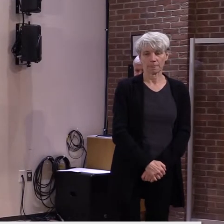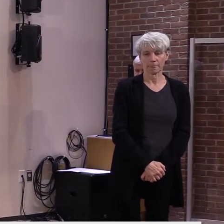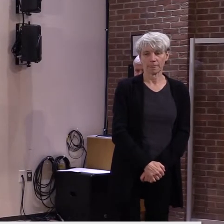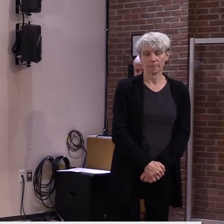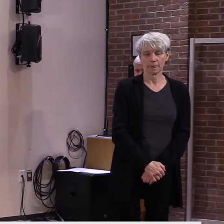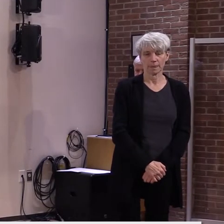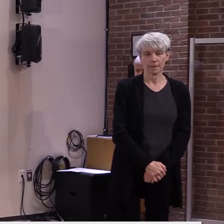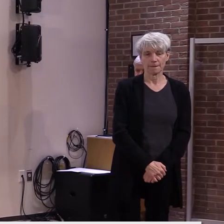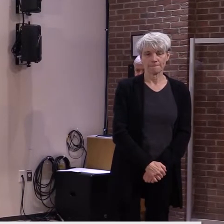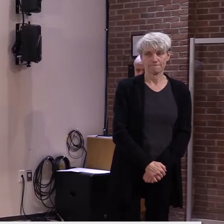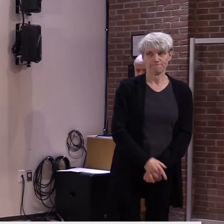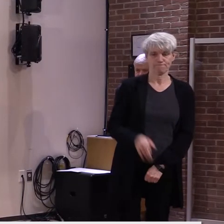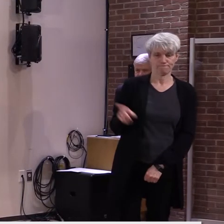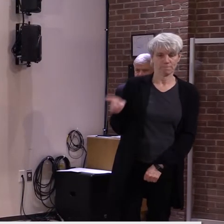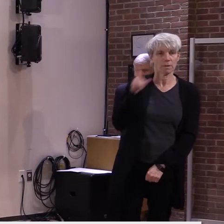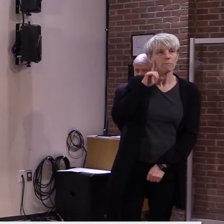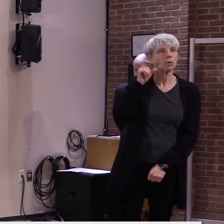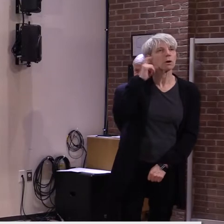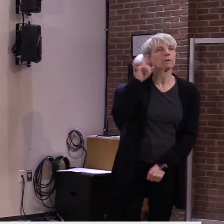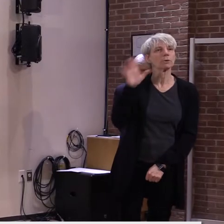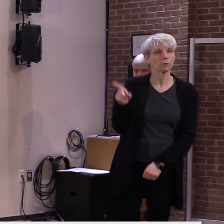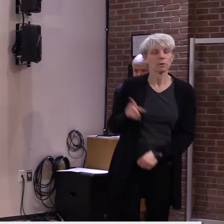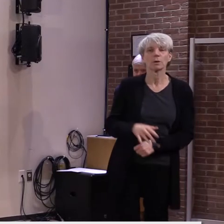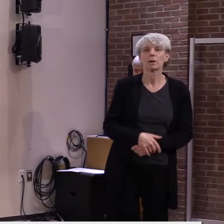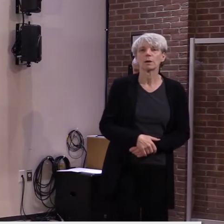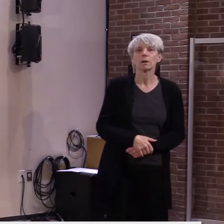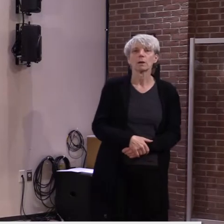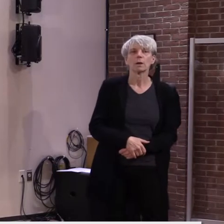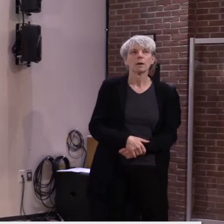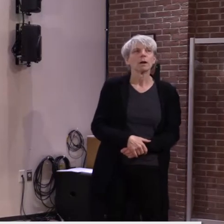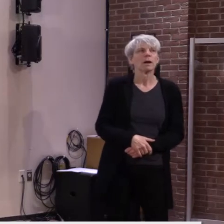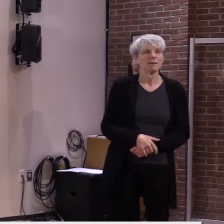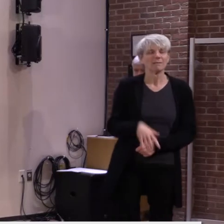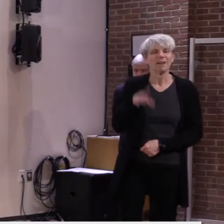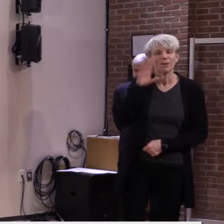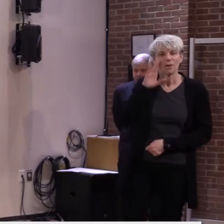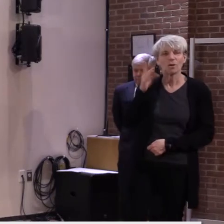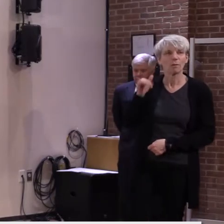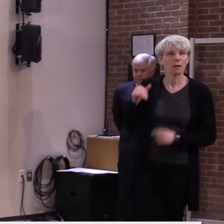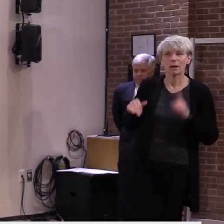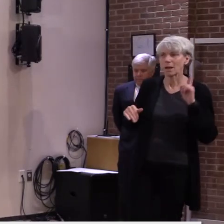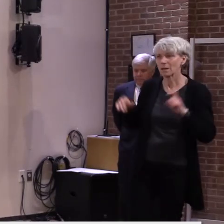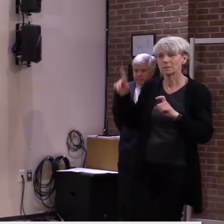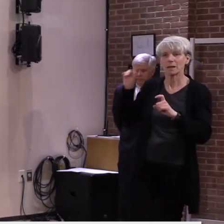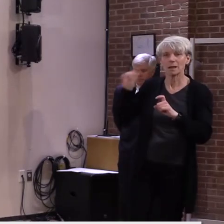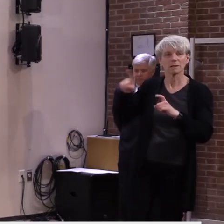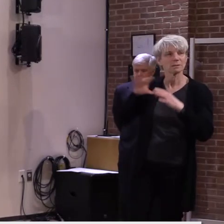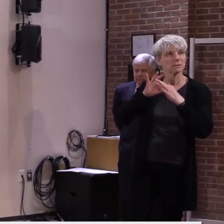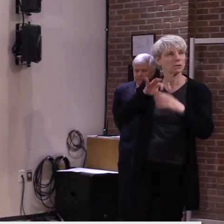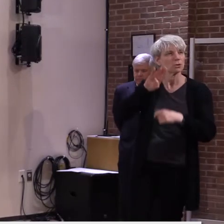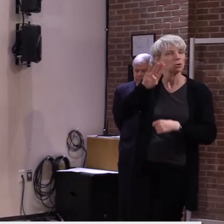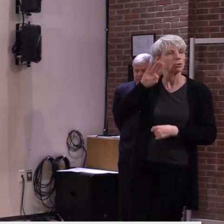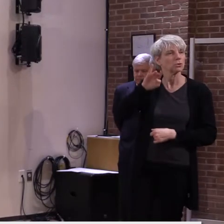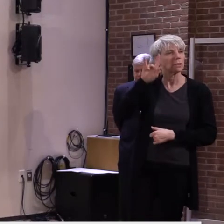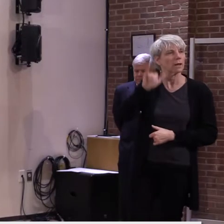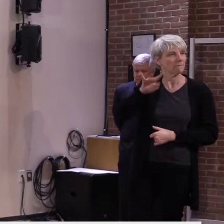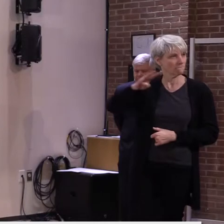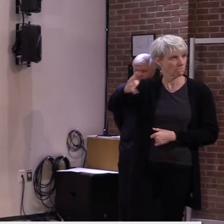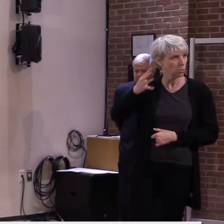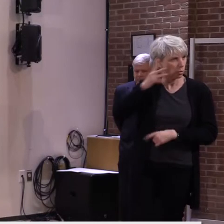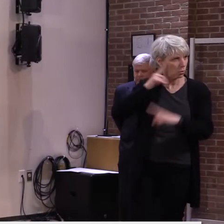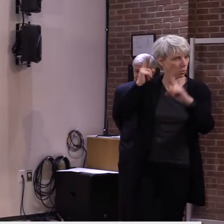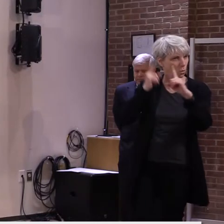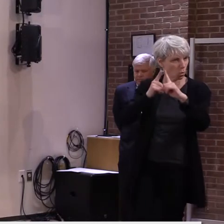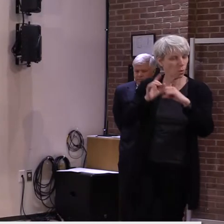This is for the governor. I know that you've been asked a few questions about the July 4th date, and we're going to be hearing more